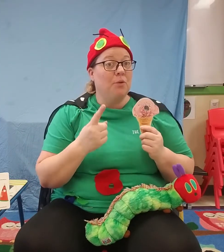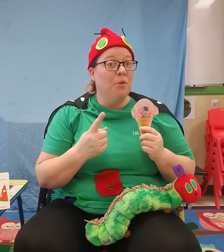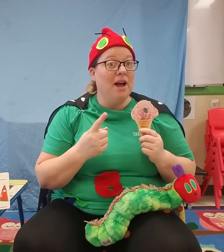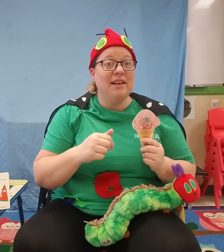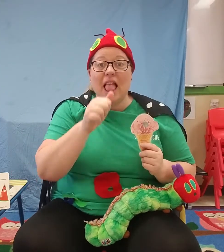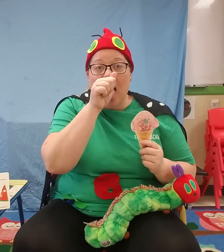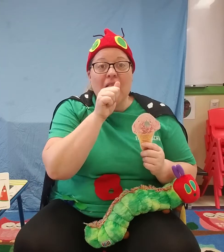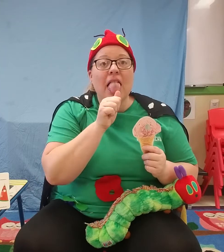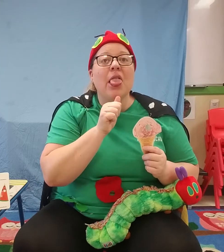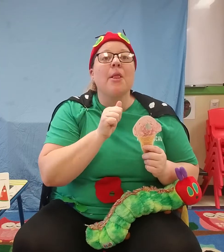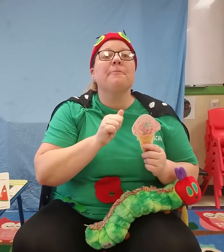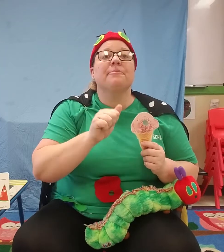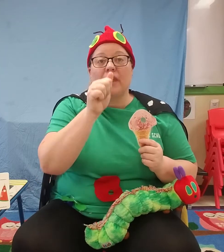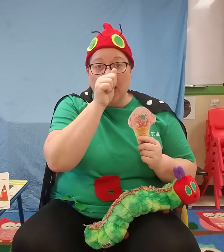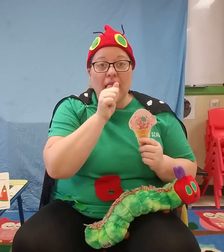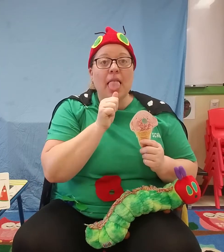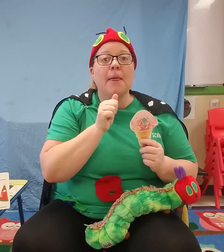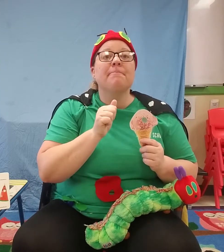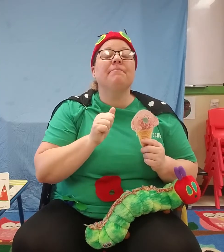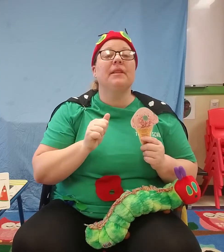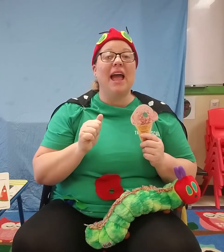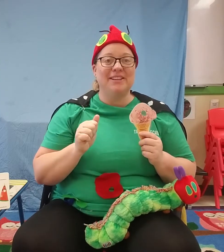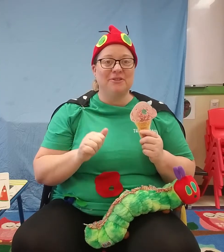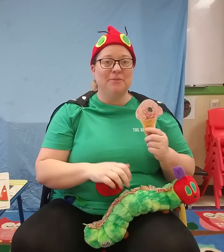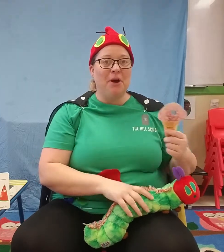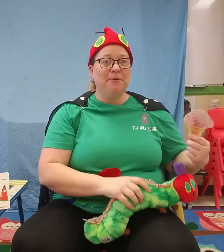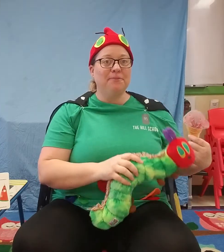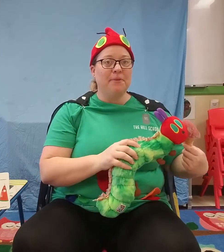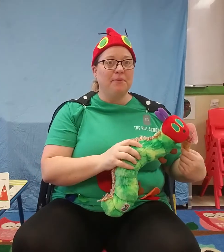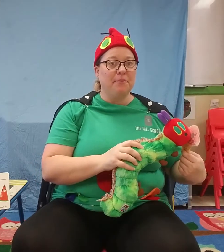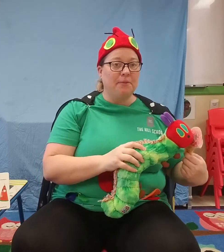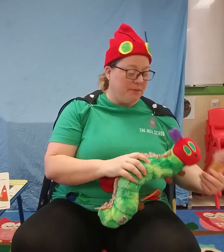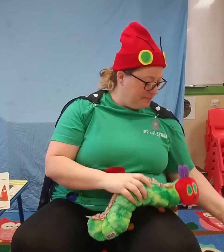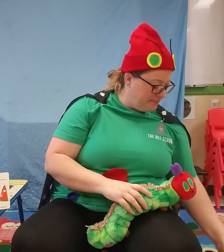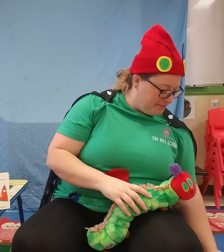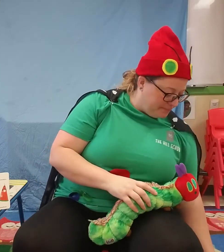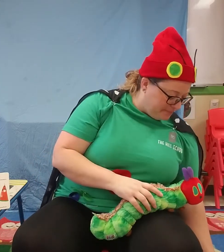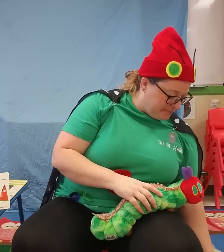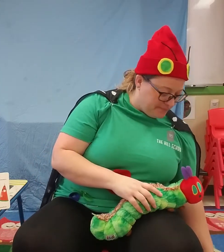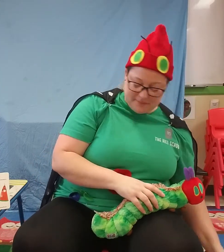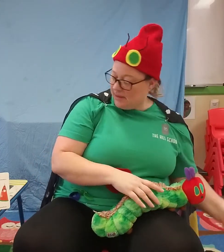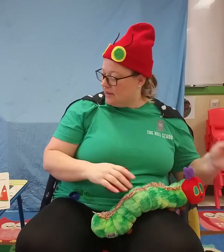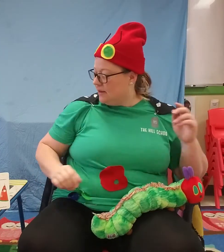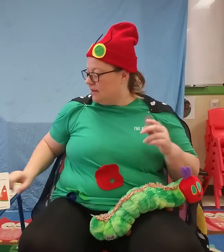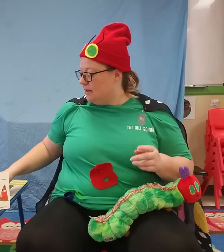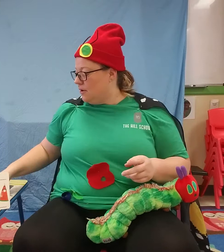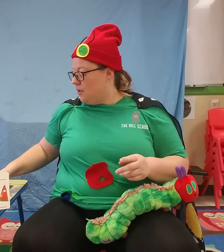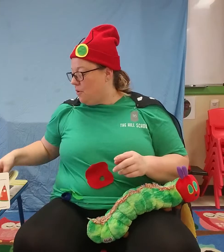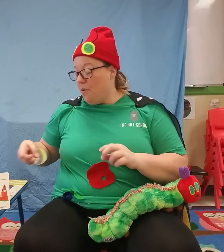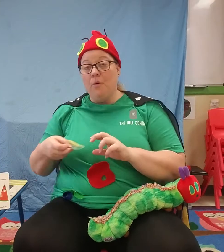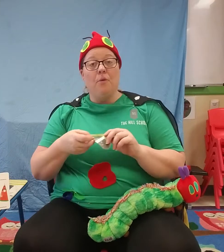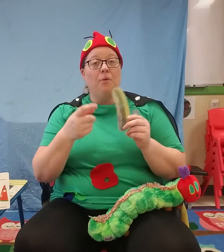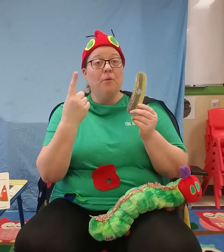One ice cream cone.